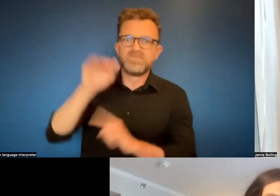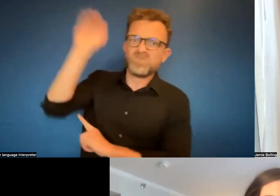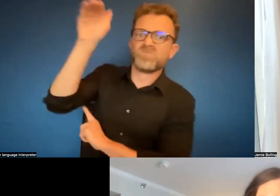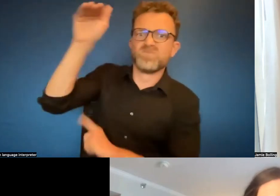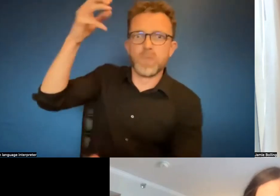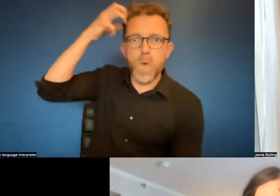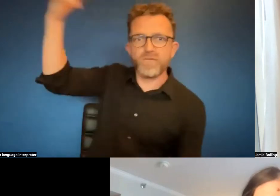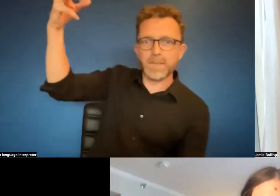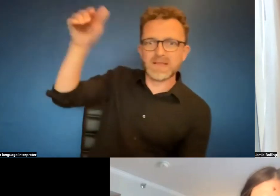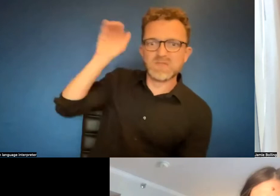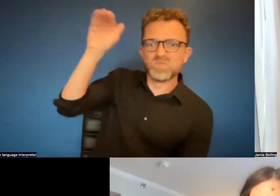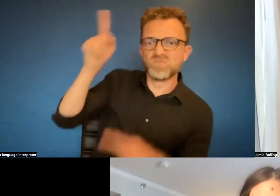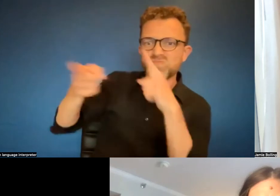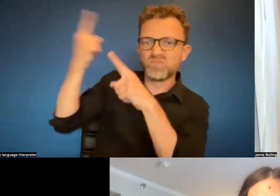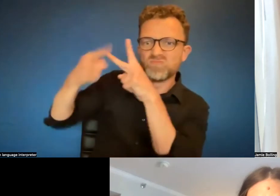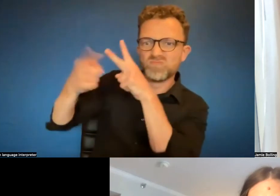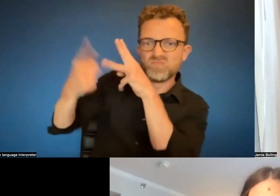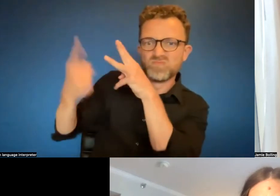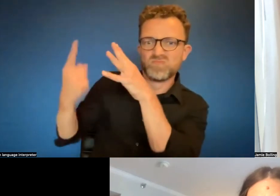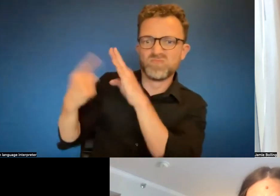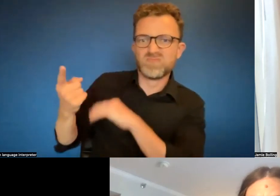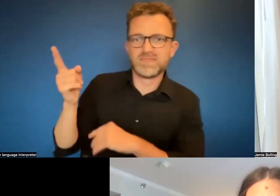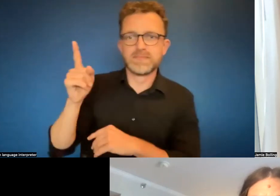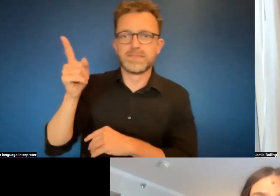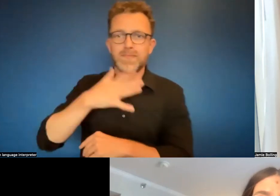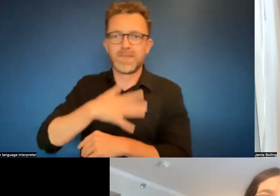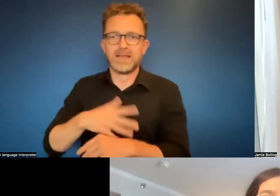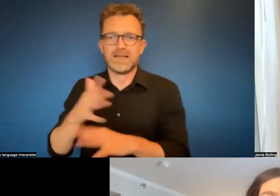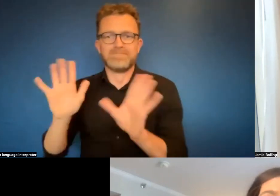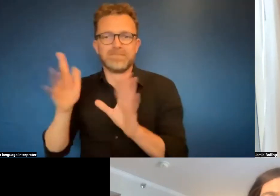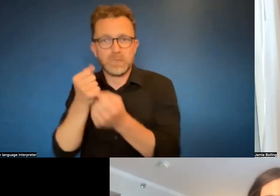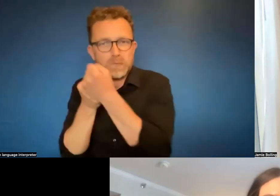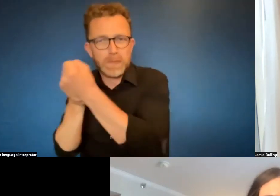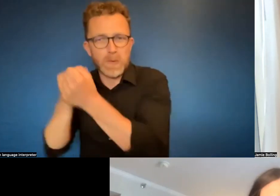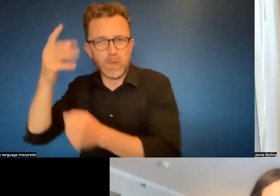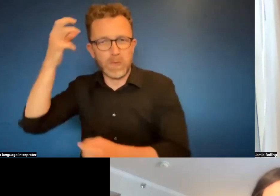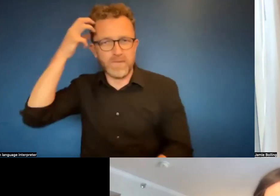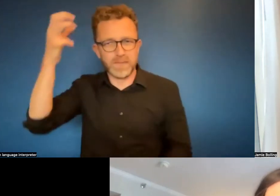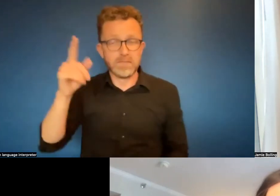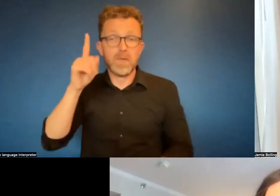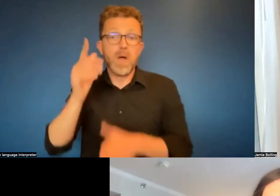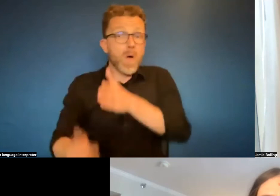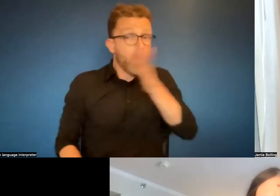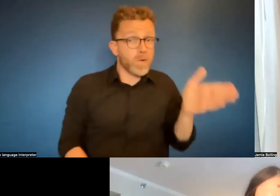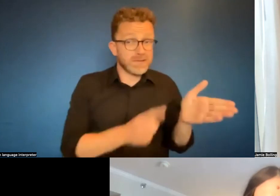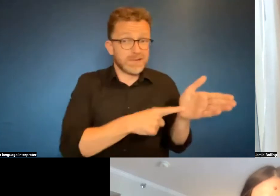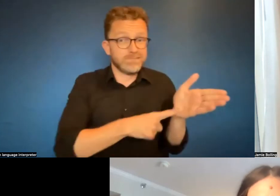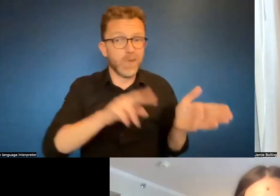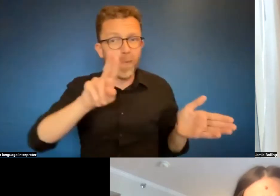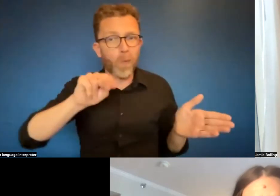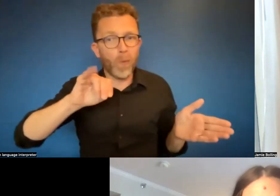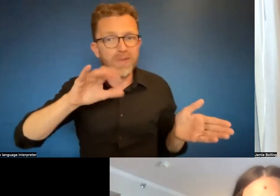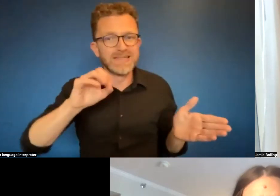position of many children rights groups is that children should be placed in families rather